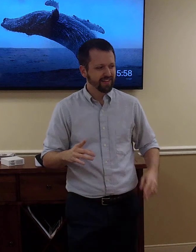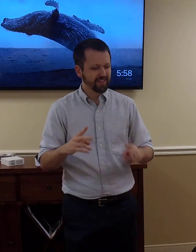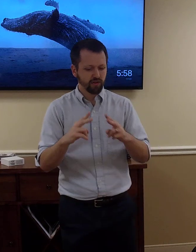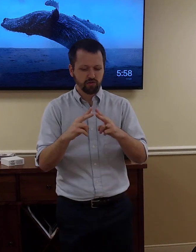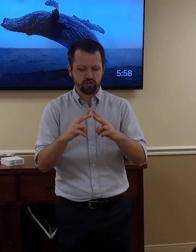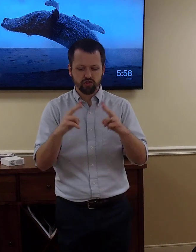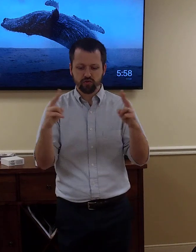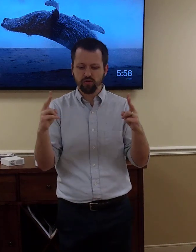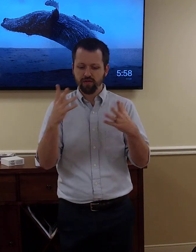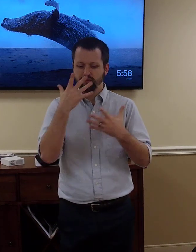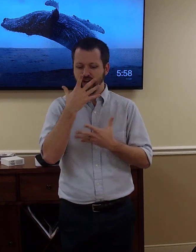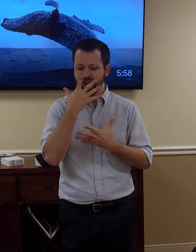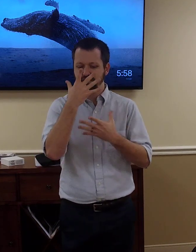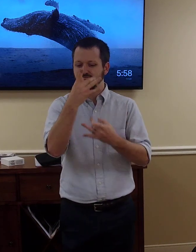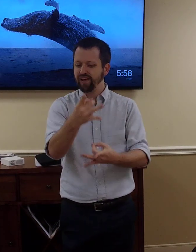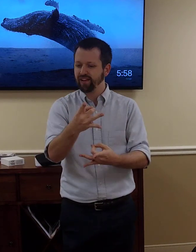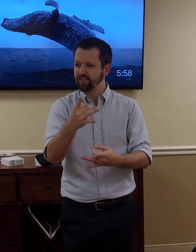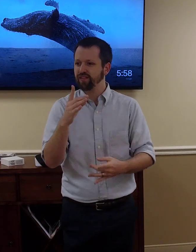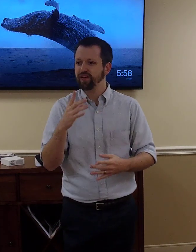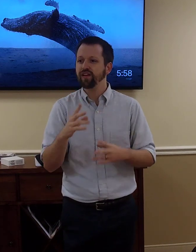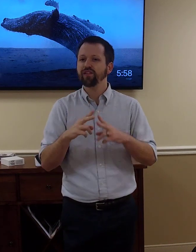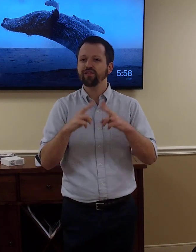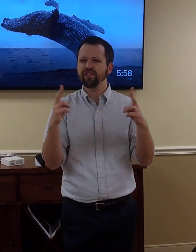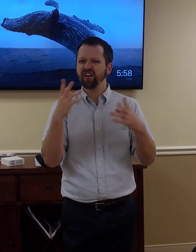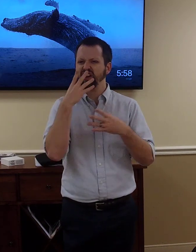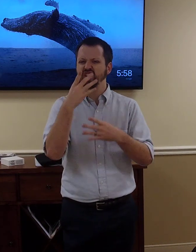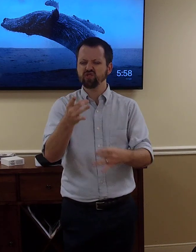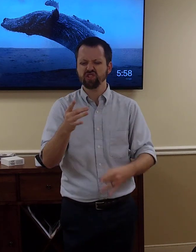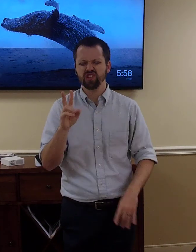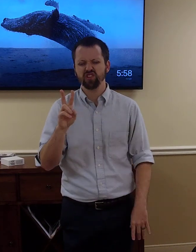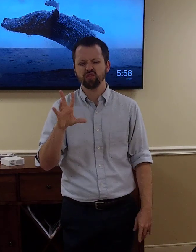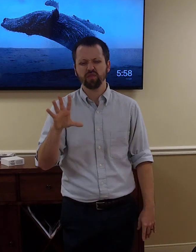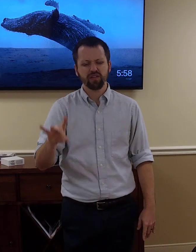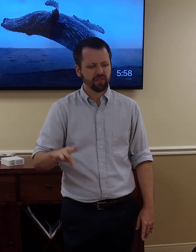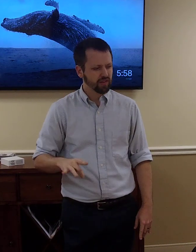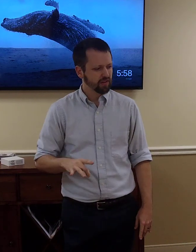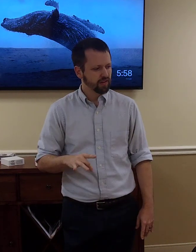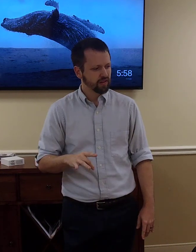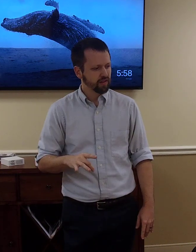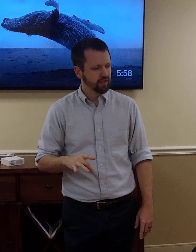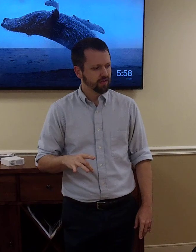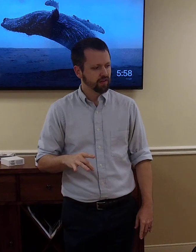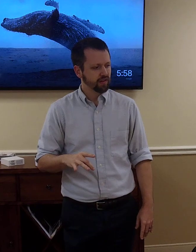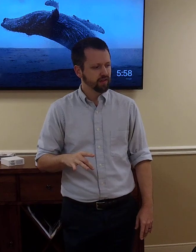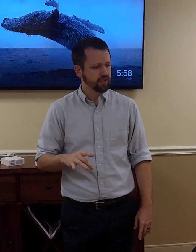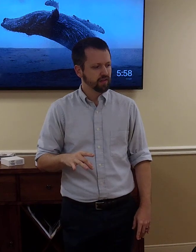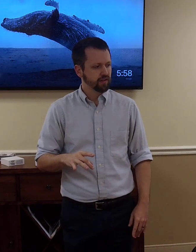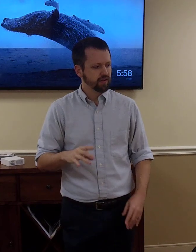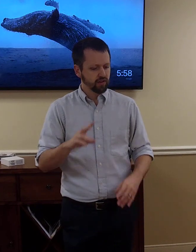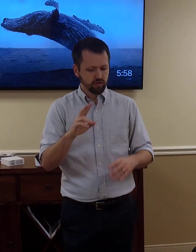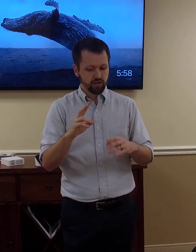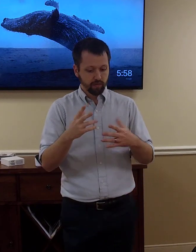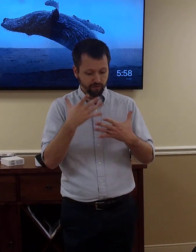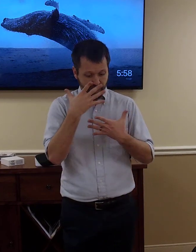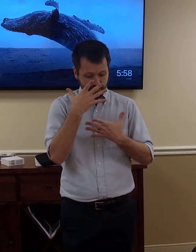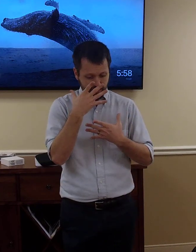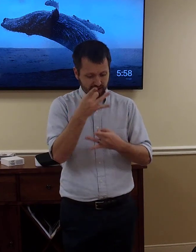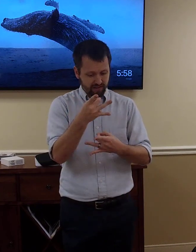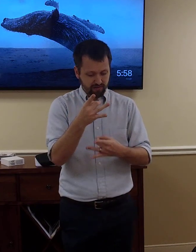So 2, 5, 8. Very interesting. So like 2. Yep, 5, 8. So you just